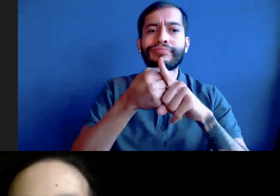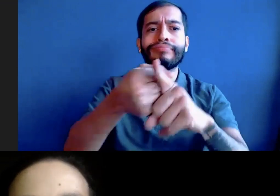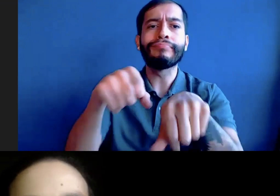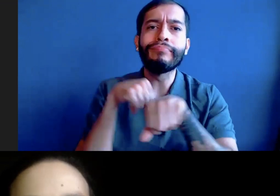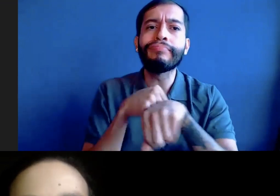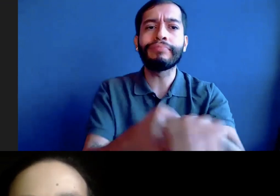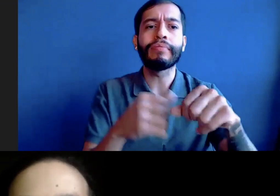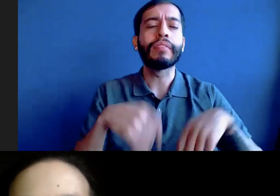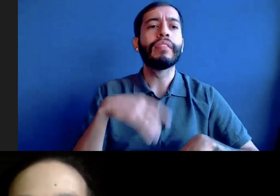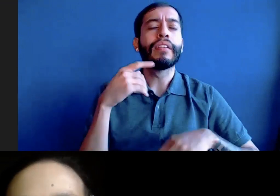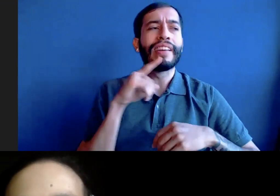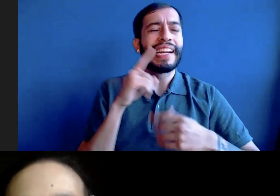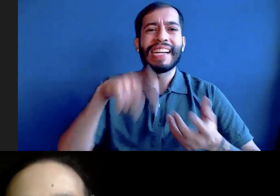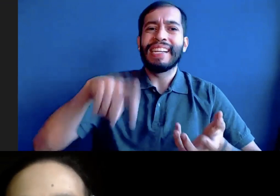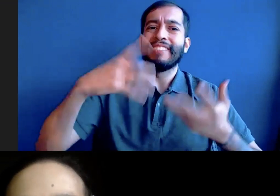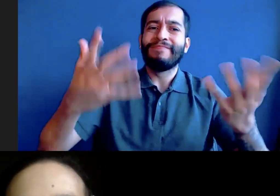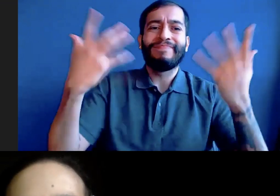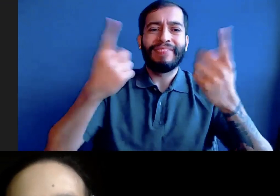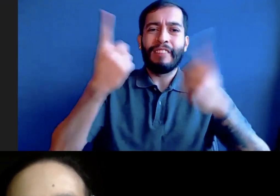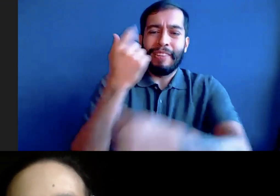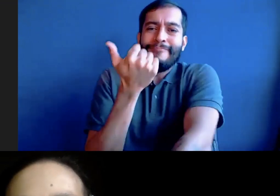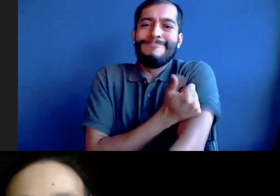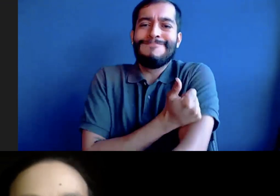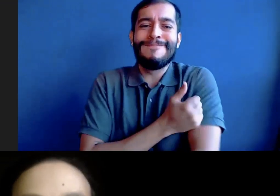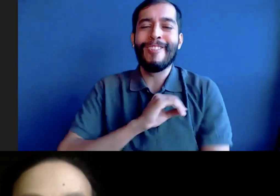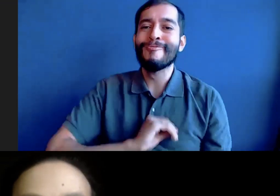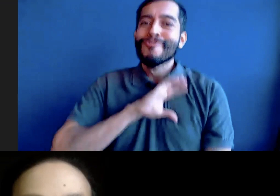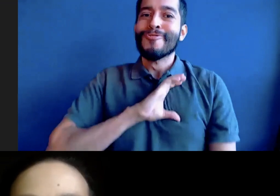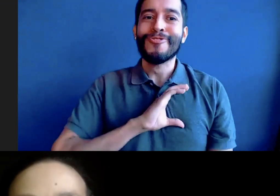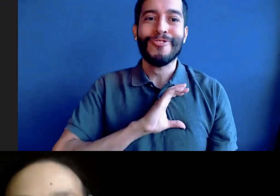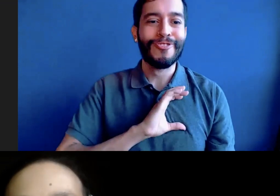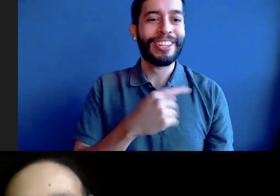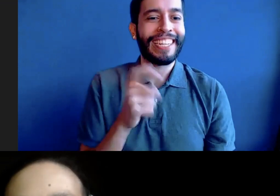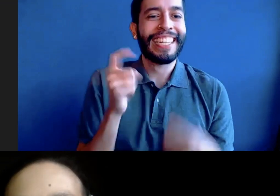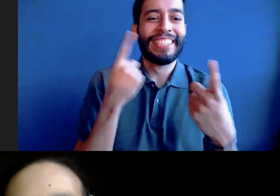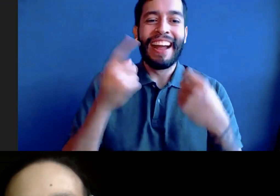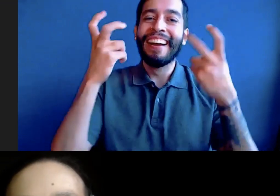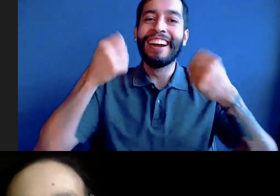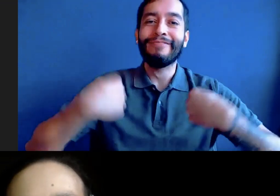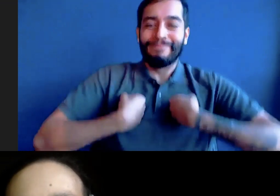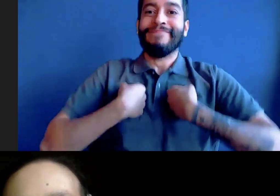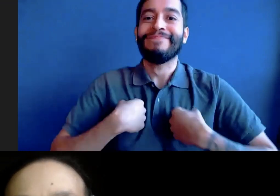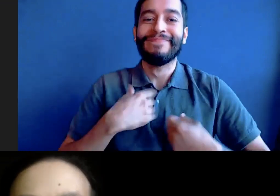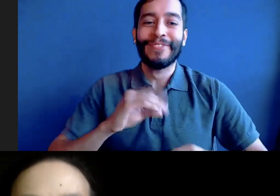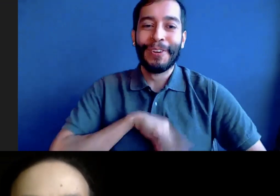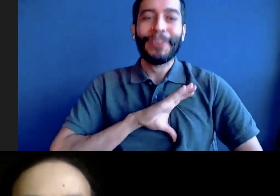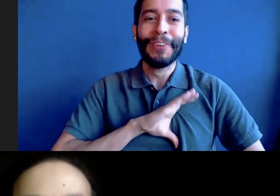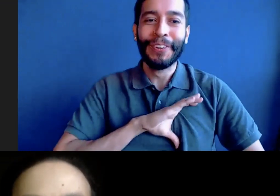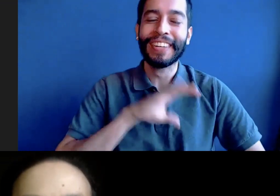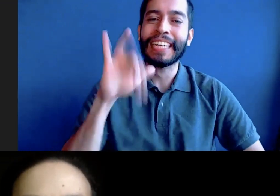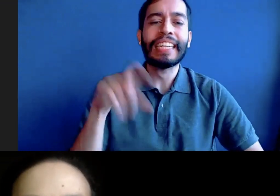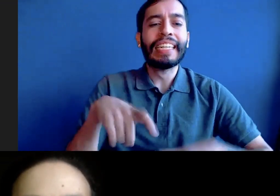embrace the joy and pleasure that we experience in our everyday lives. So this to me was a